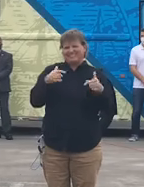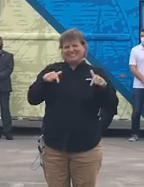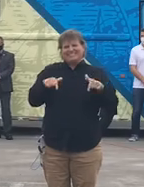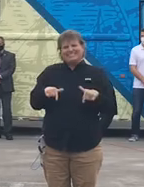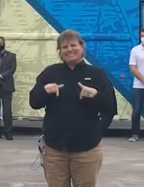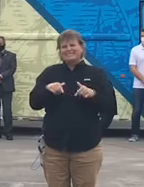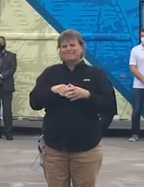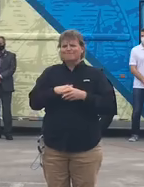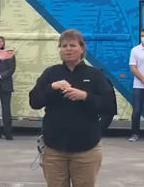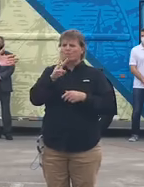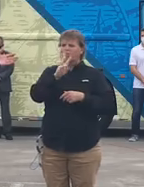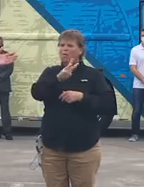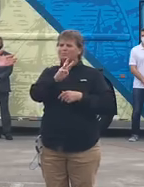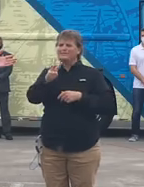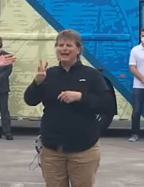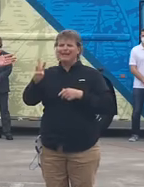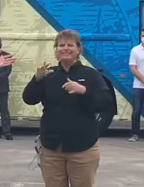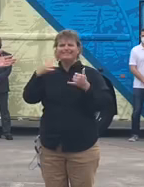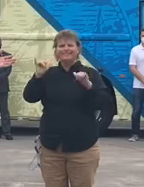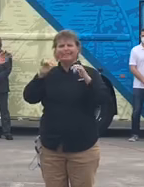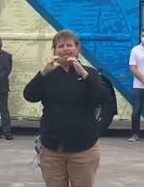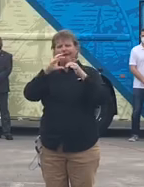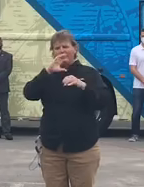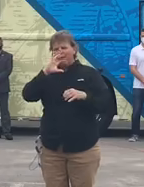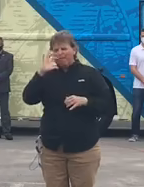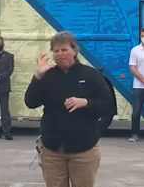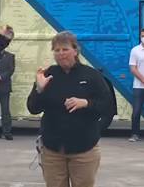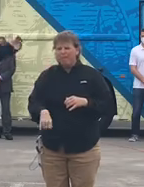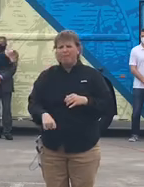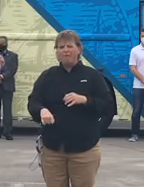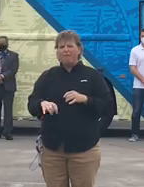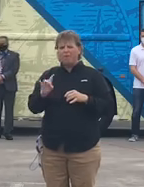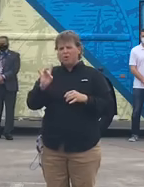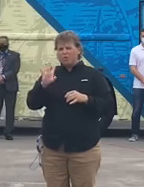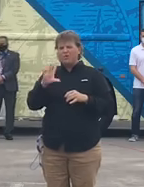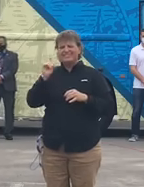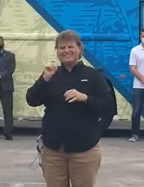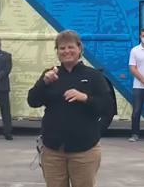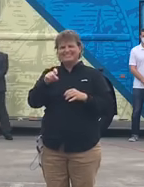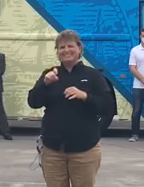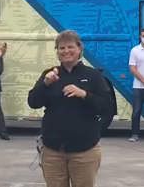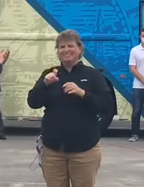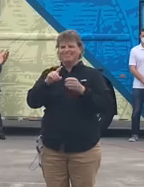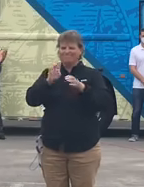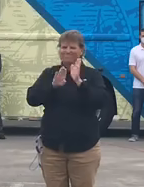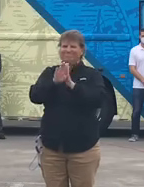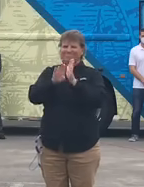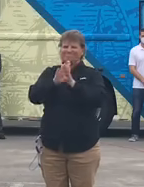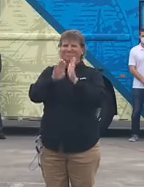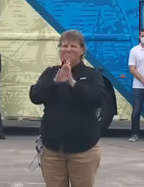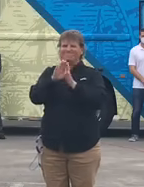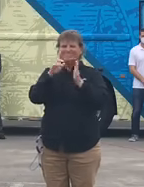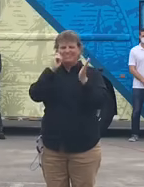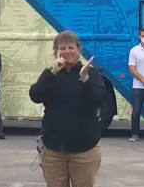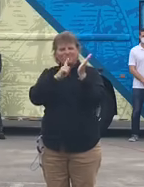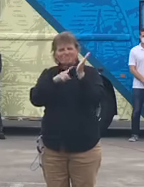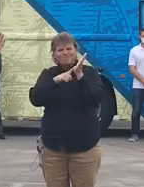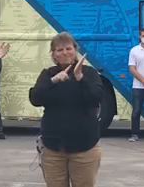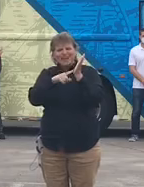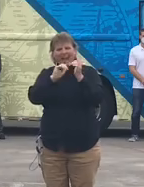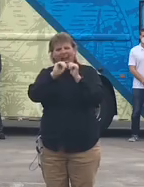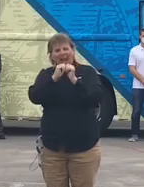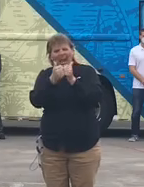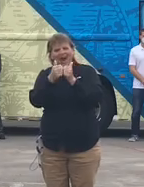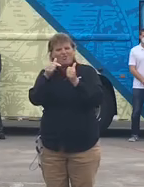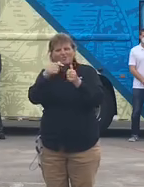dire straits. We've now launched an IG investigation about how this was acquired and all the money spent. That was before I was governor.